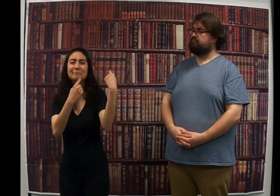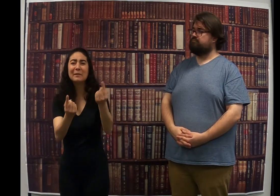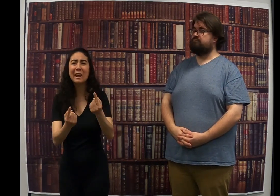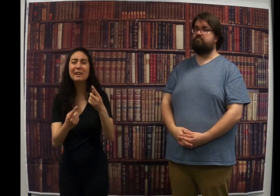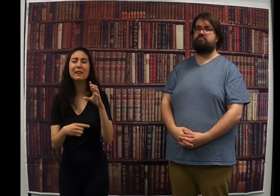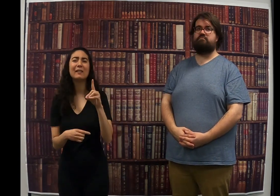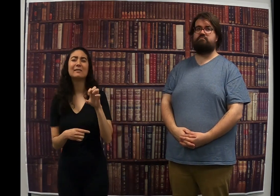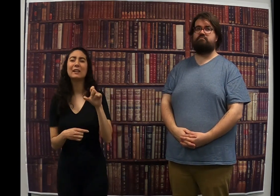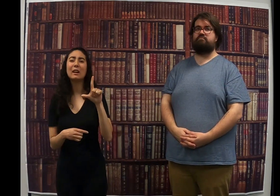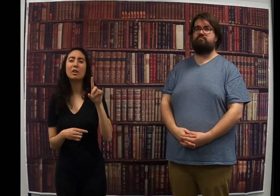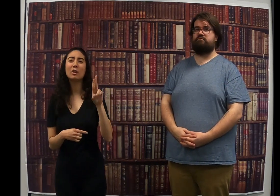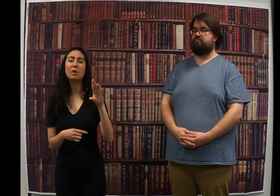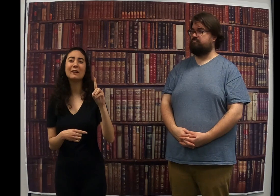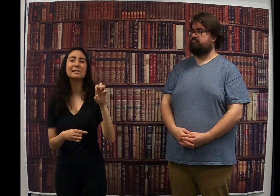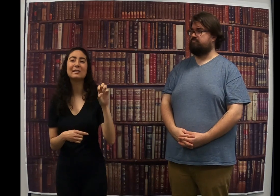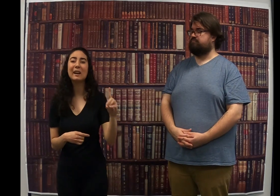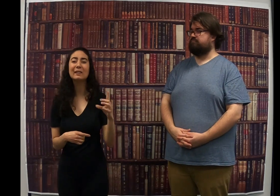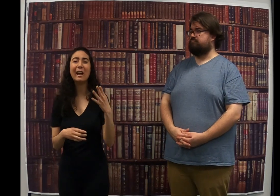to speak.